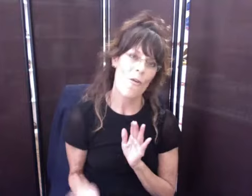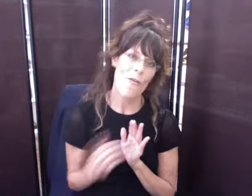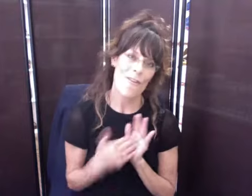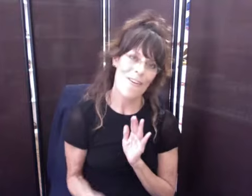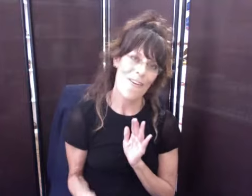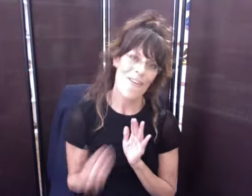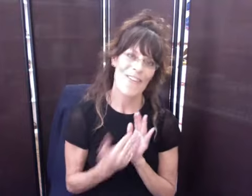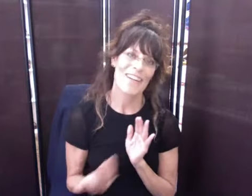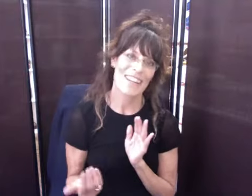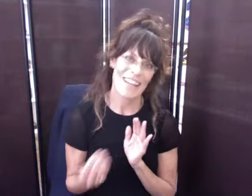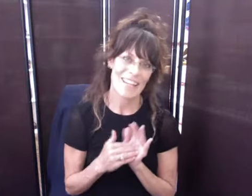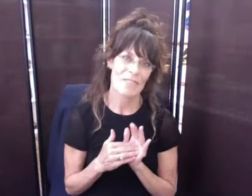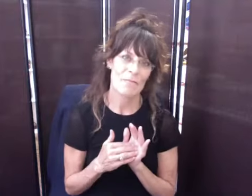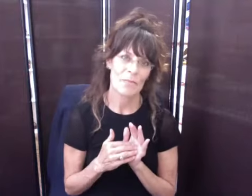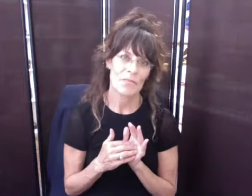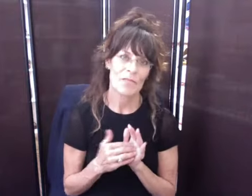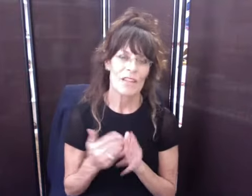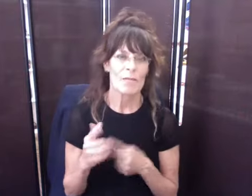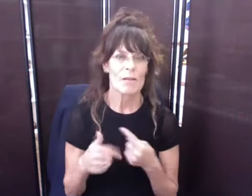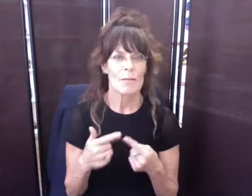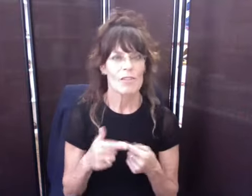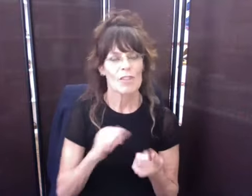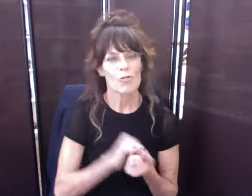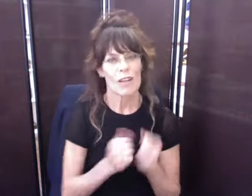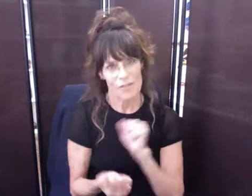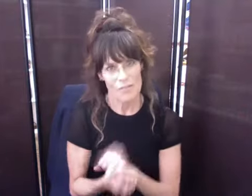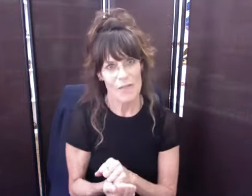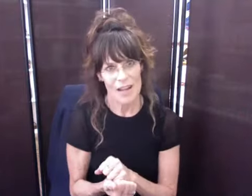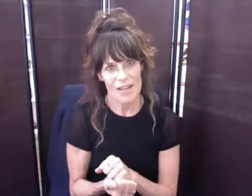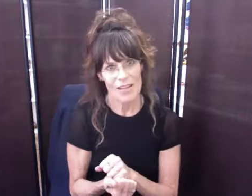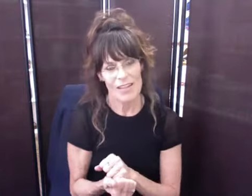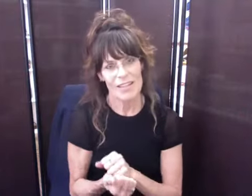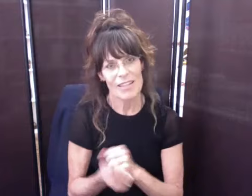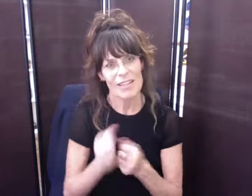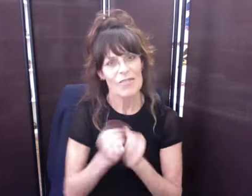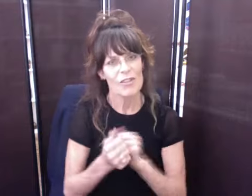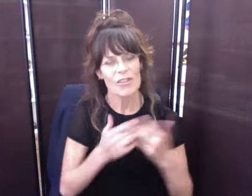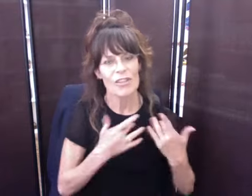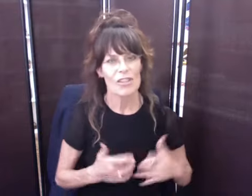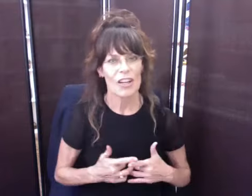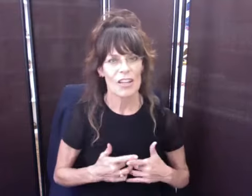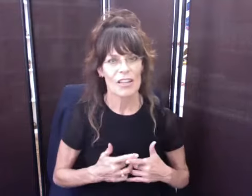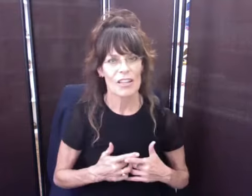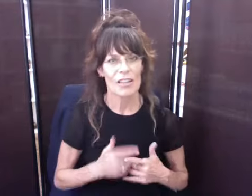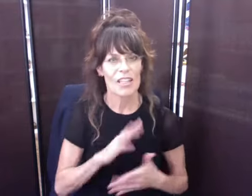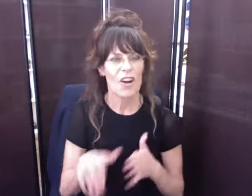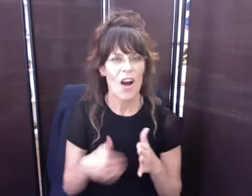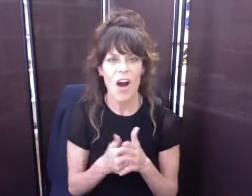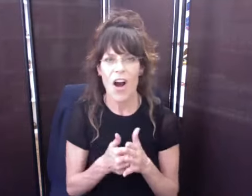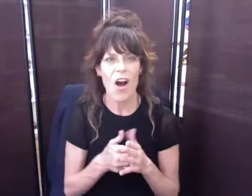again that bring about this transformation, this conversion of heart. Our big book talk. These are all big book phrases. They're not mine.